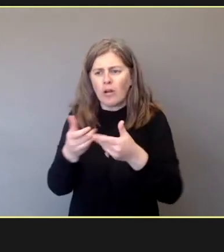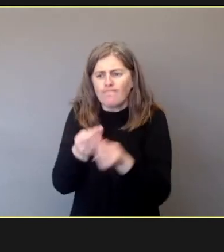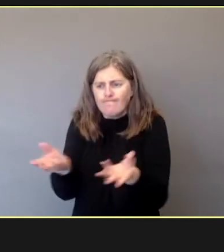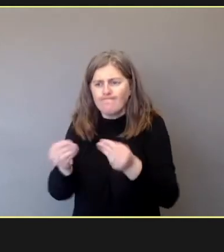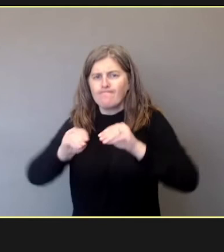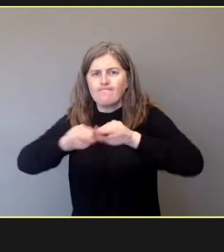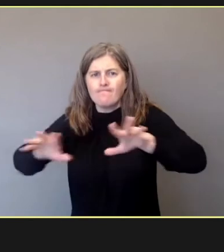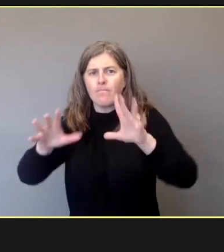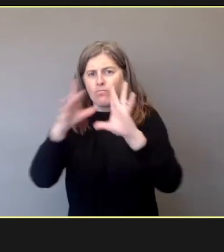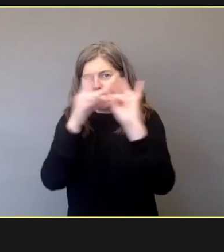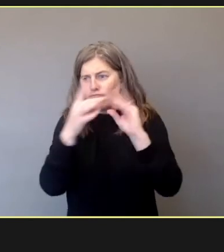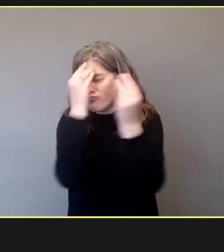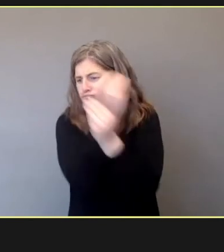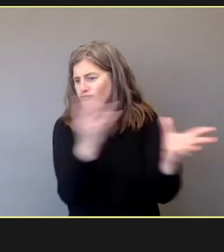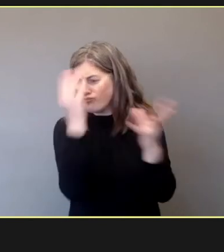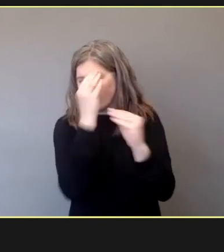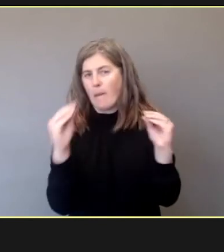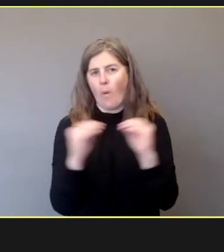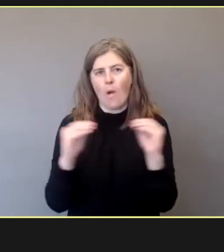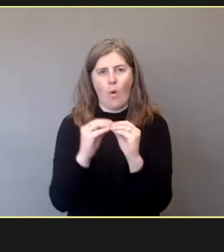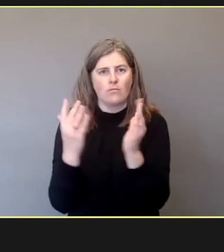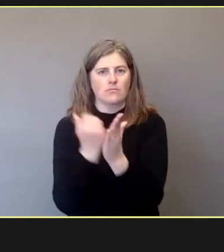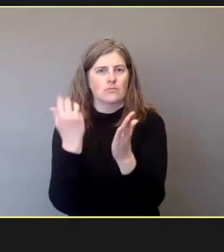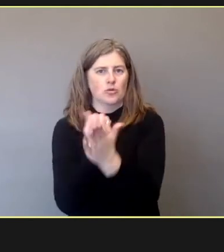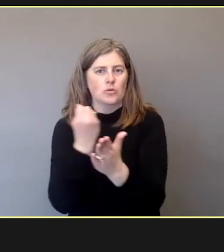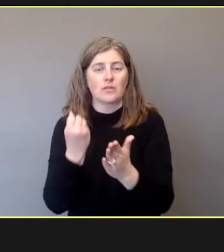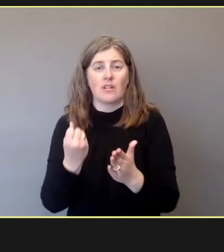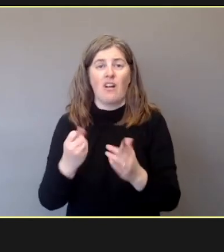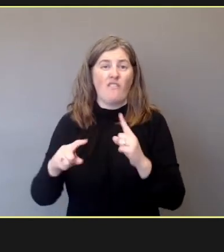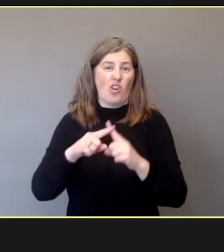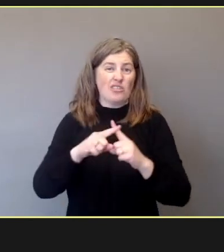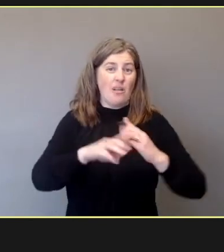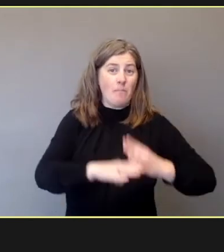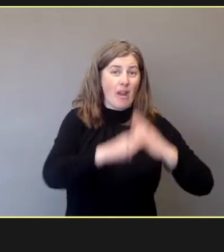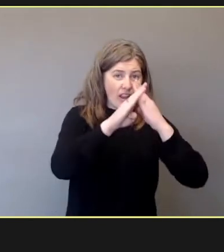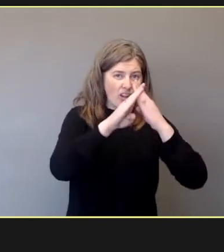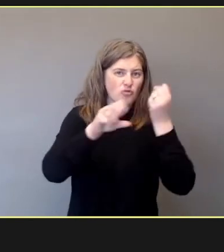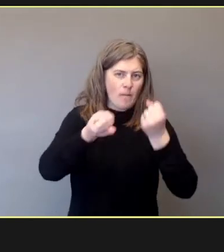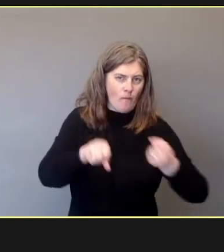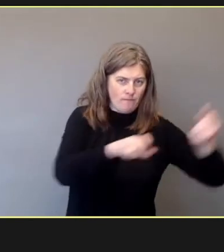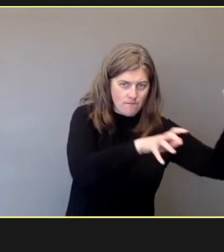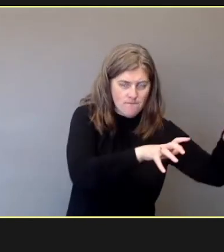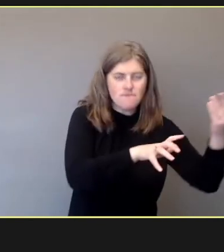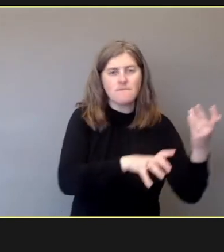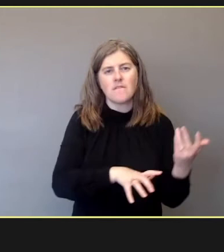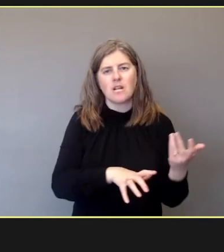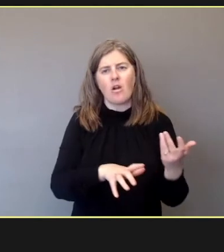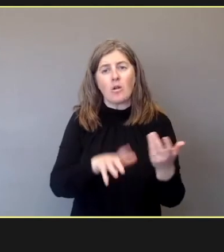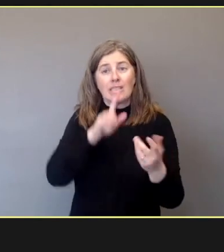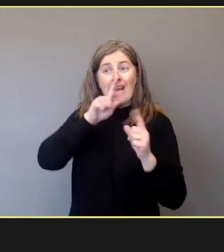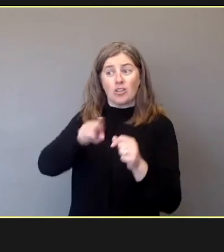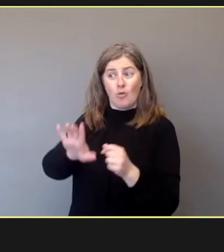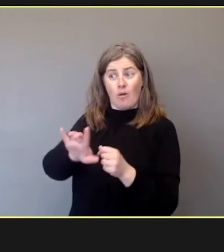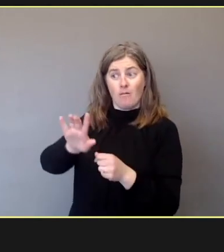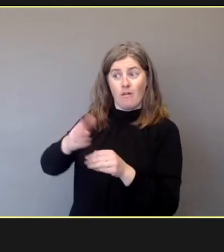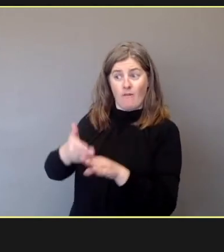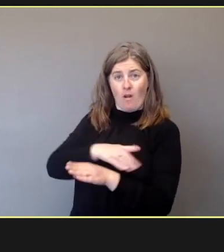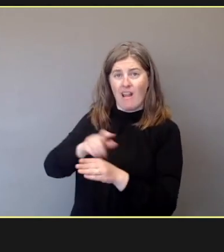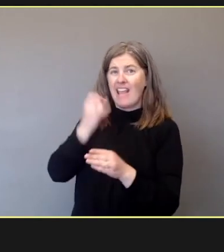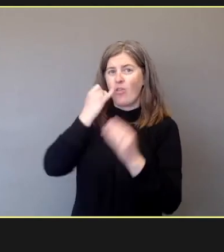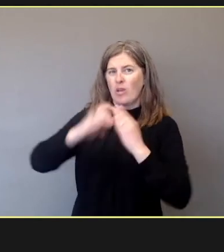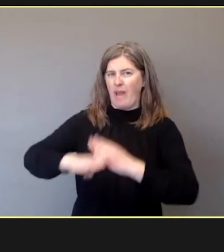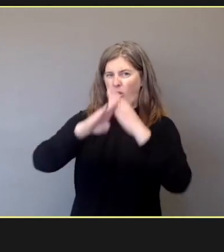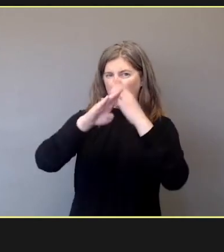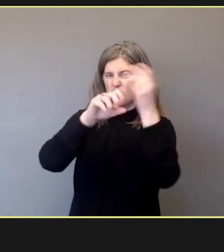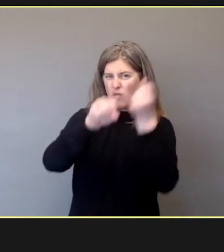more and more and more. I think step one is removing all barriers, and like I said to your earlier question, taking away those barriers, and